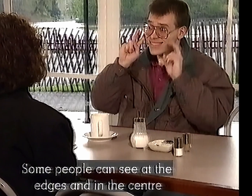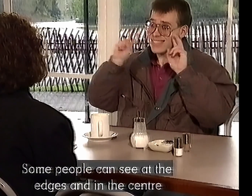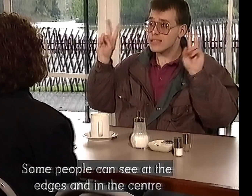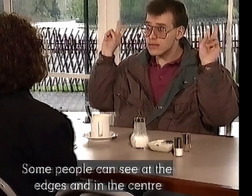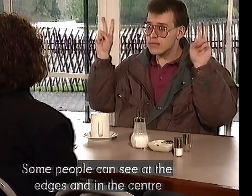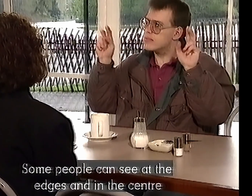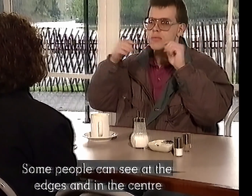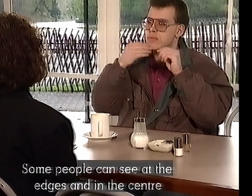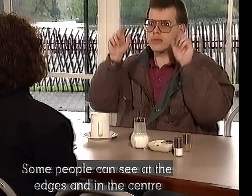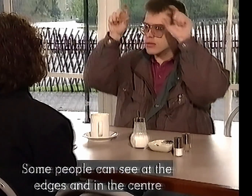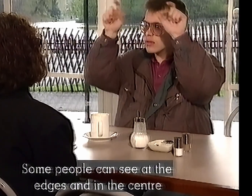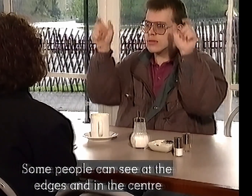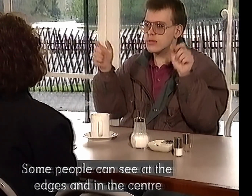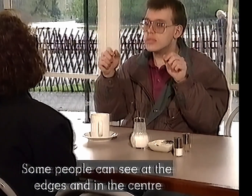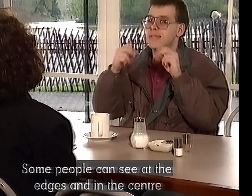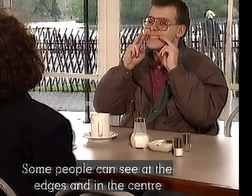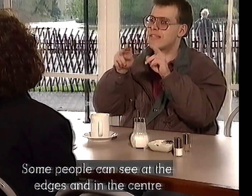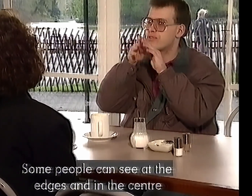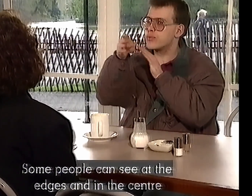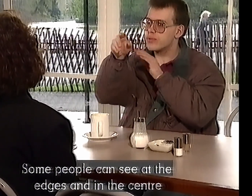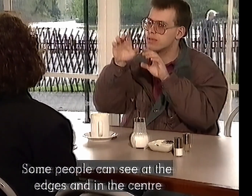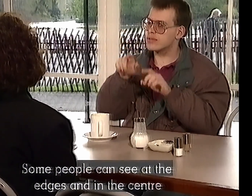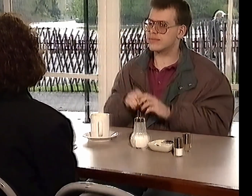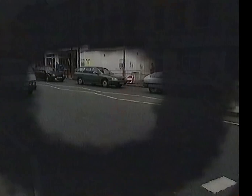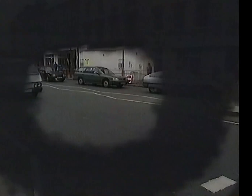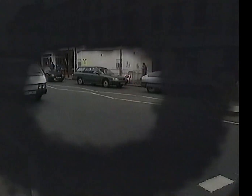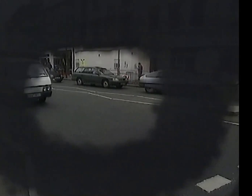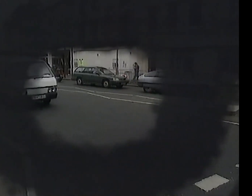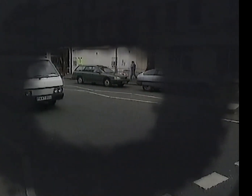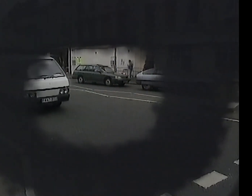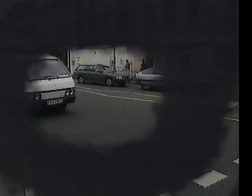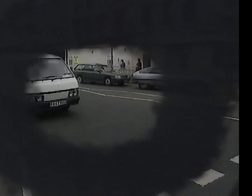Some people can see at the very edges and in the centre of the field of vision.